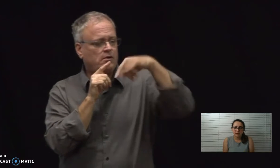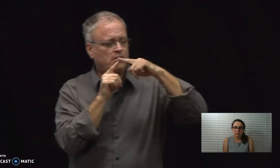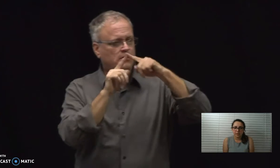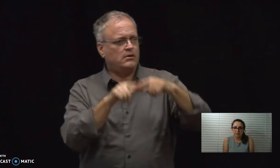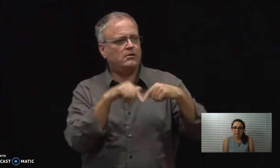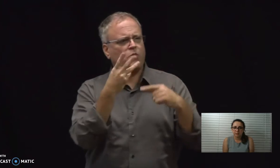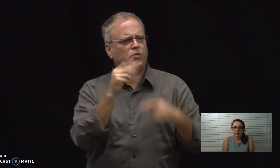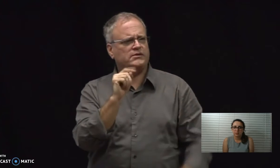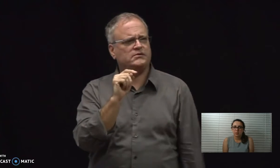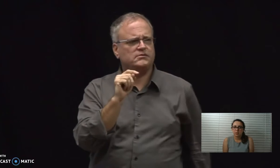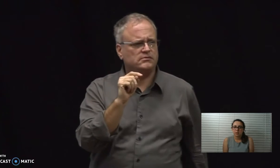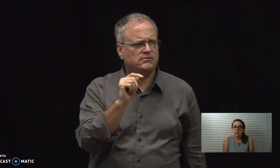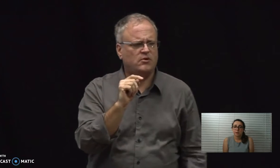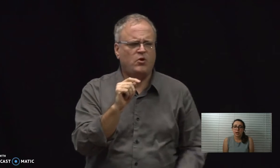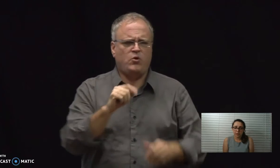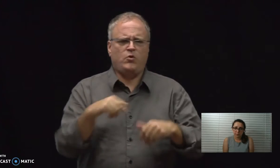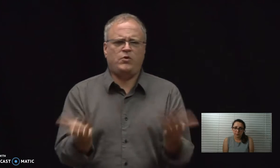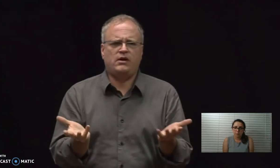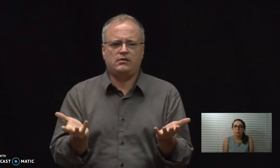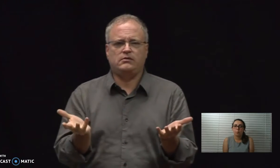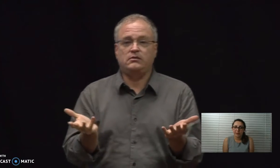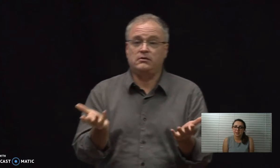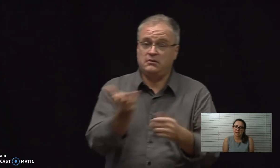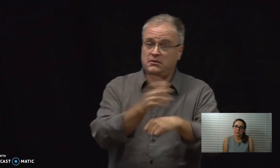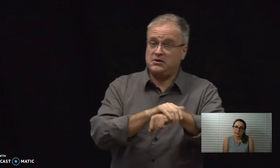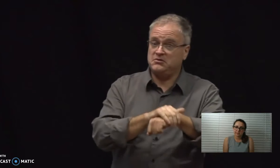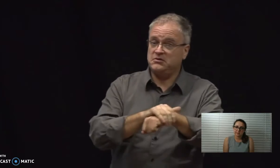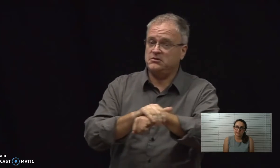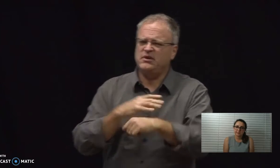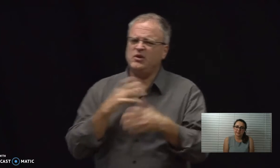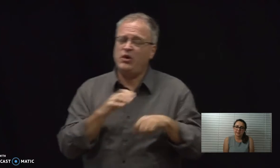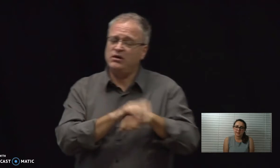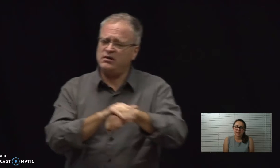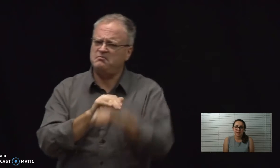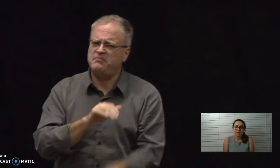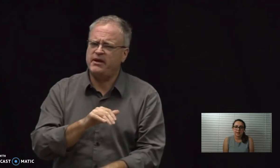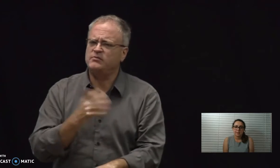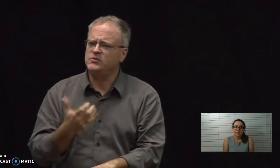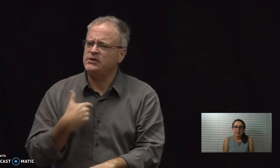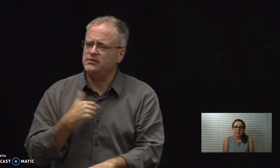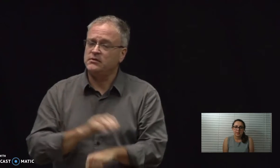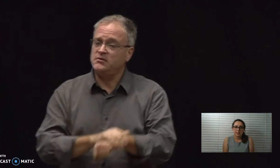Who can explain us? No, not who. What can explain us?